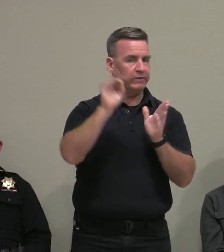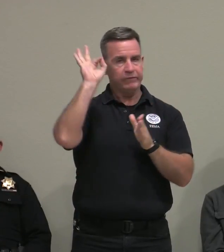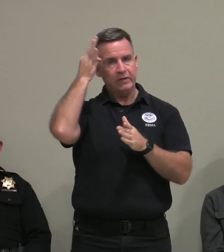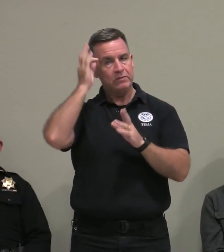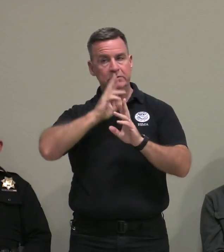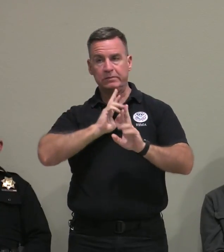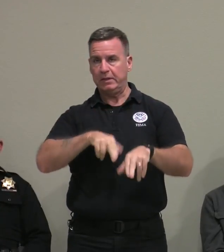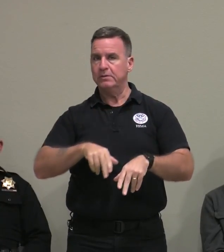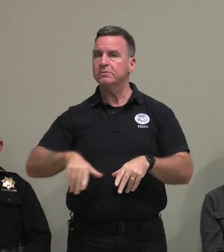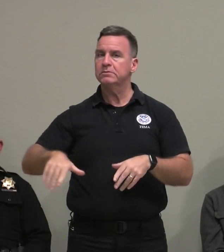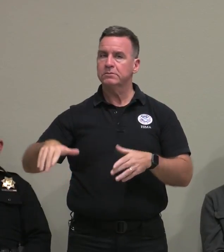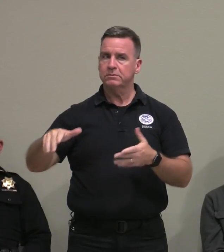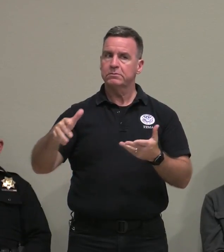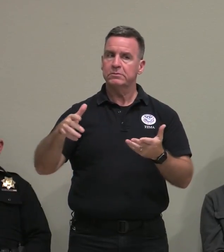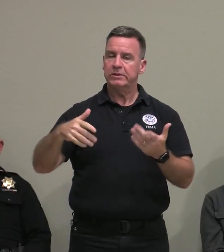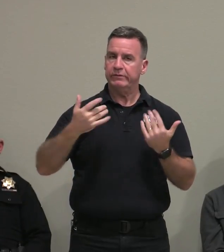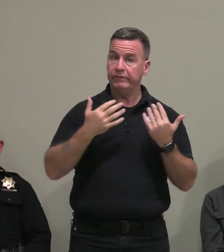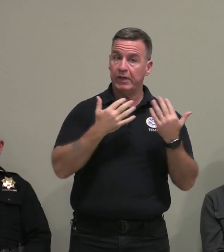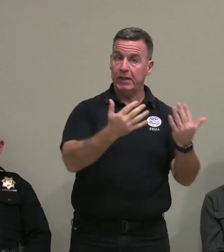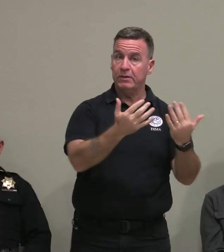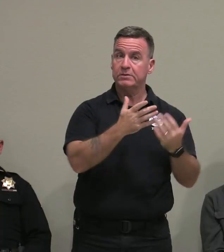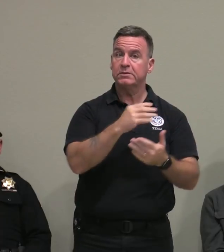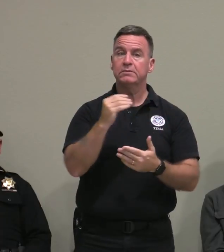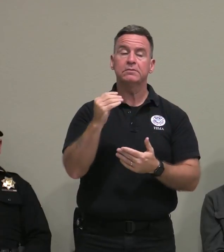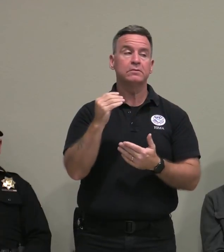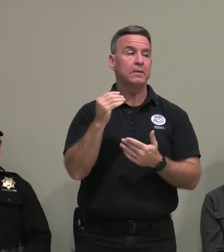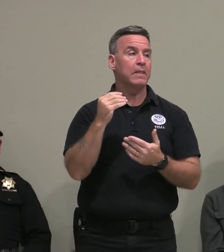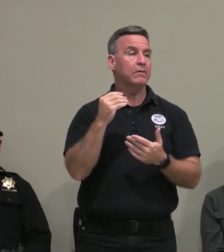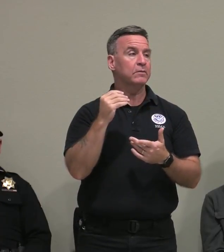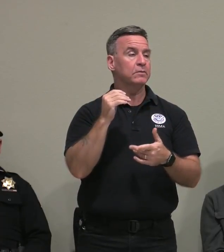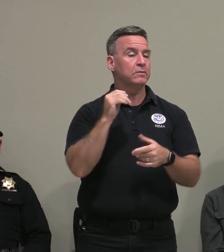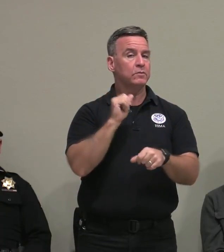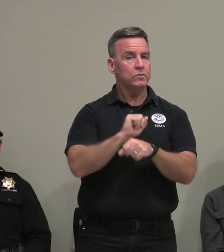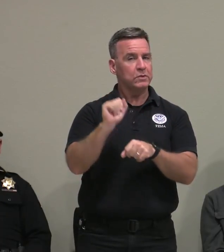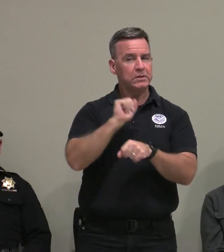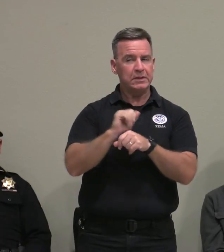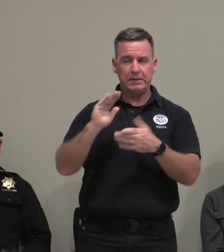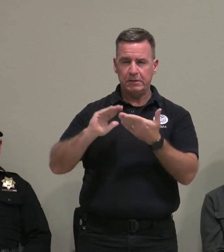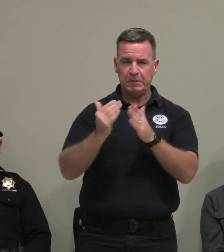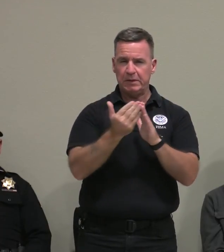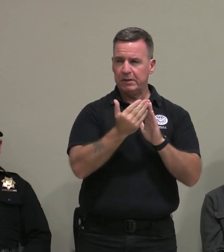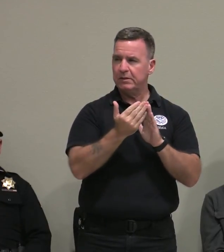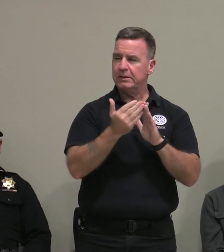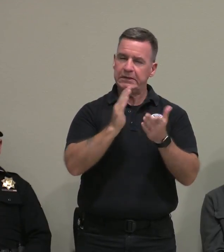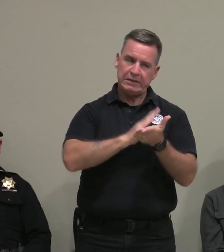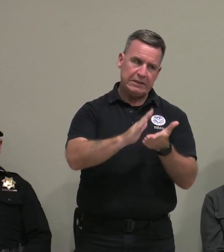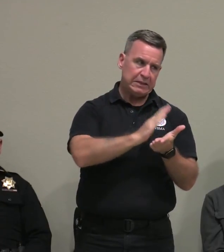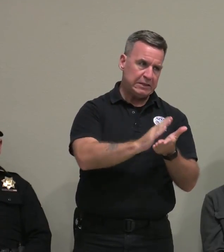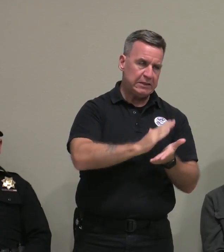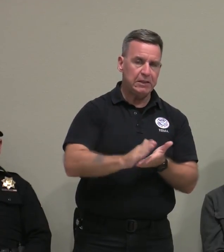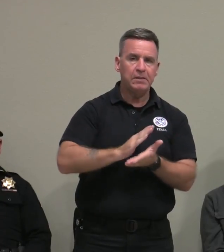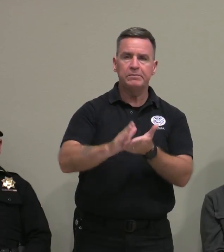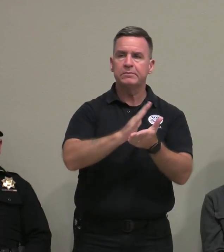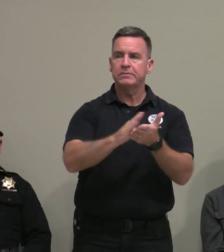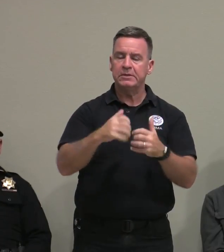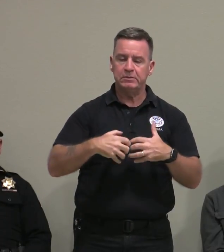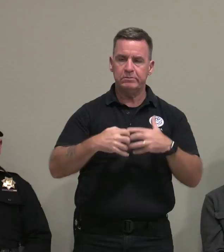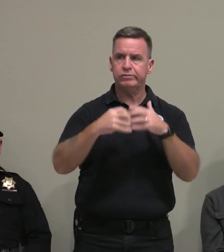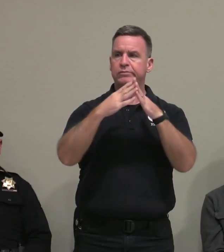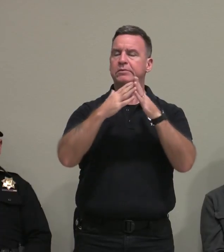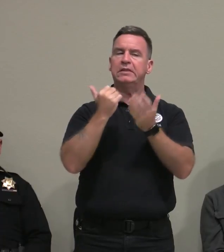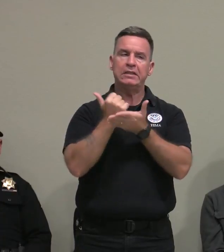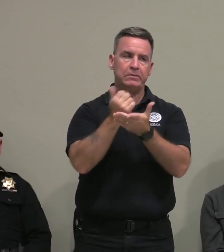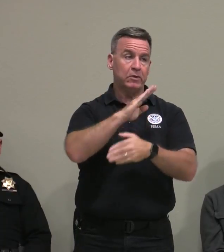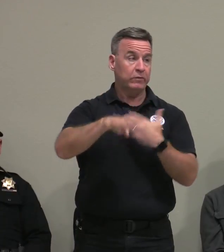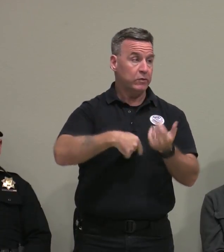response to the fires and working to get the community cleaned up and rebuilt and